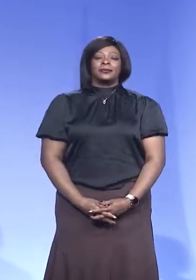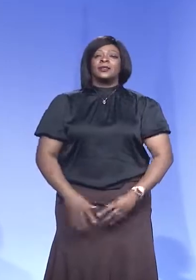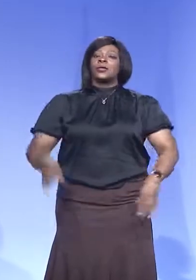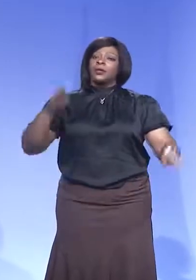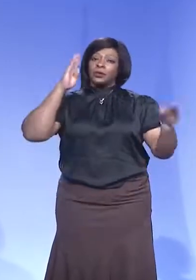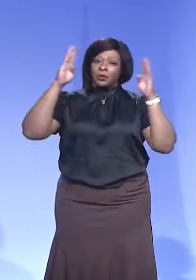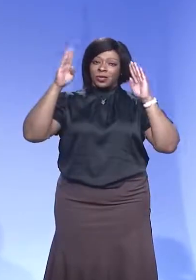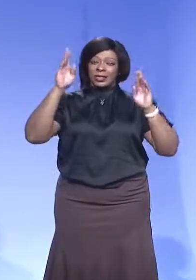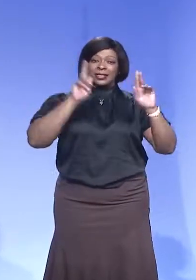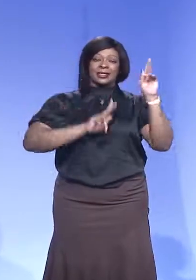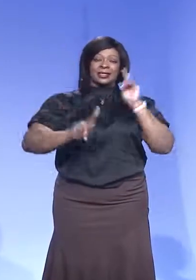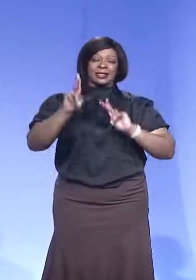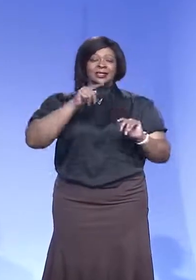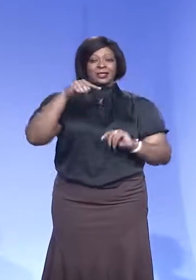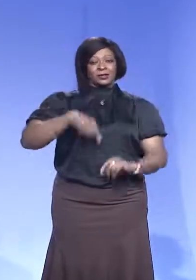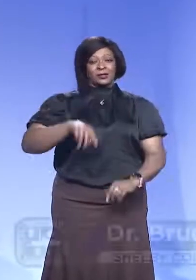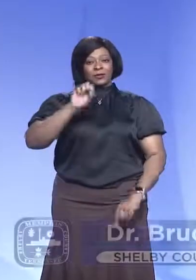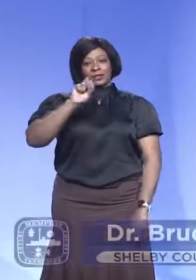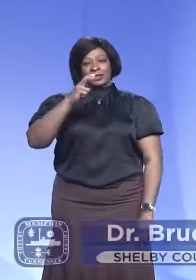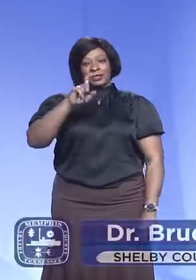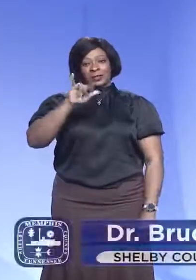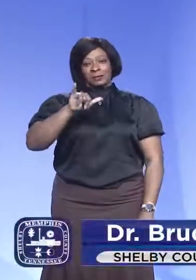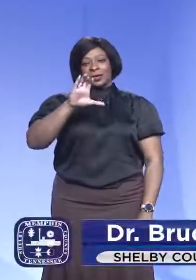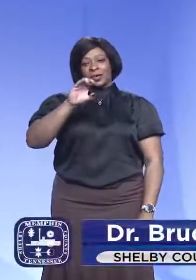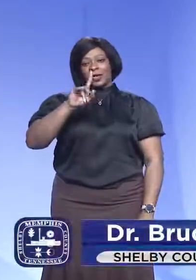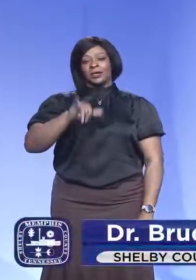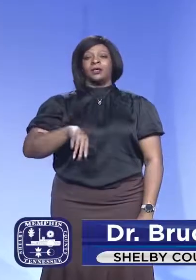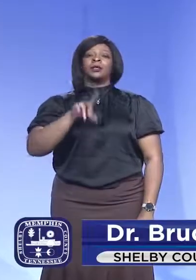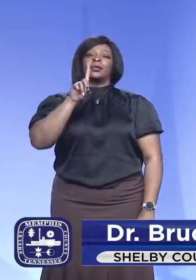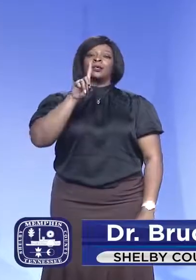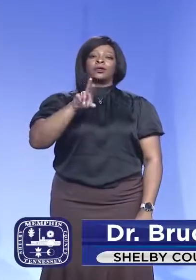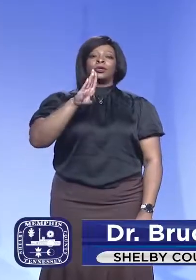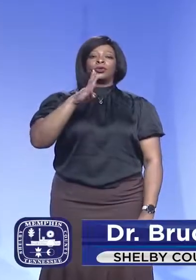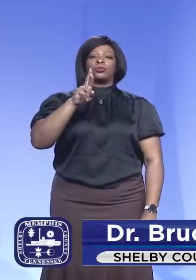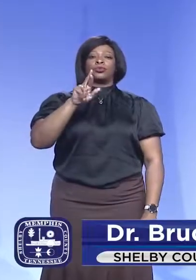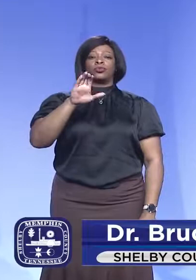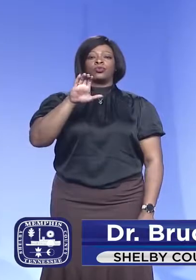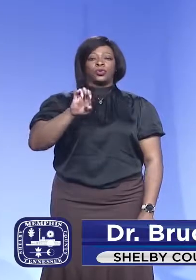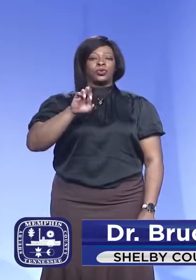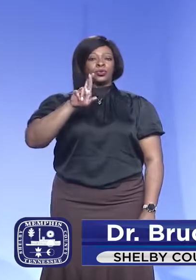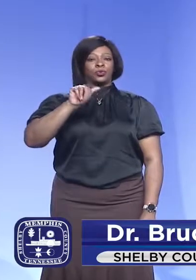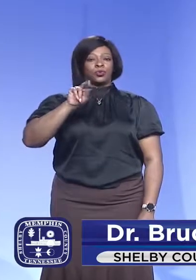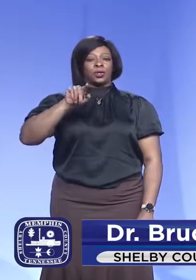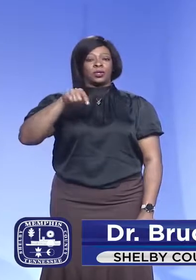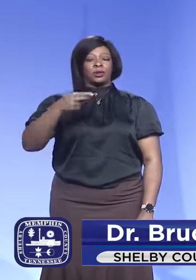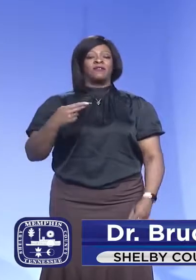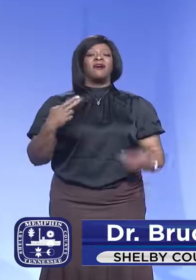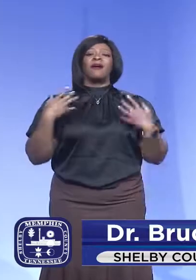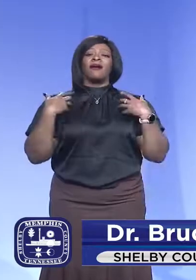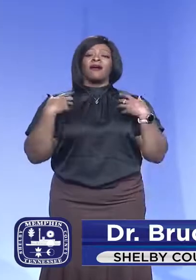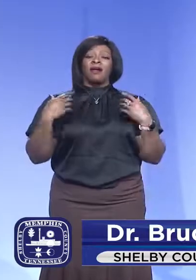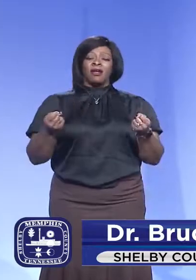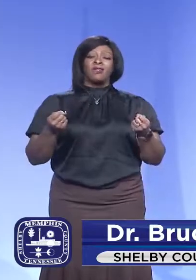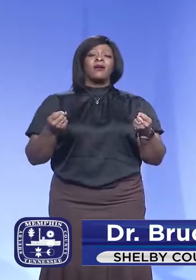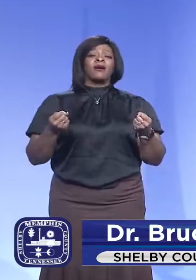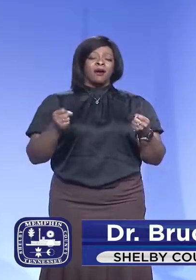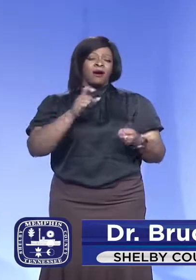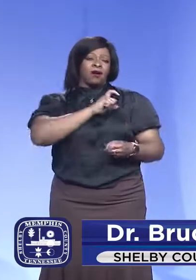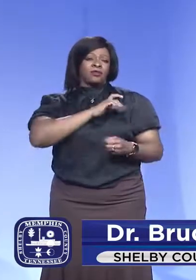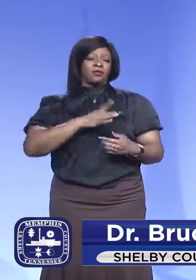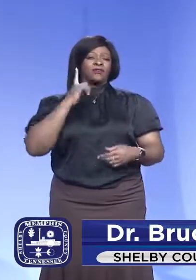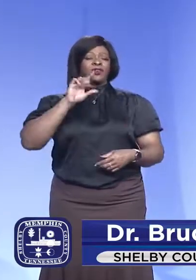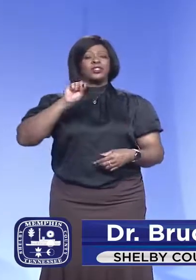Greetings, fellow citizens of Shelby County. Dr. Bruce Randolph, I'm the health officer for the Shelby County Health